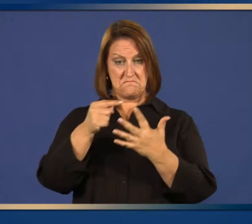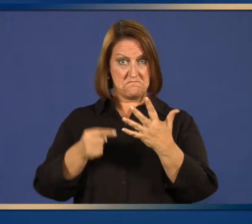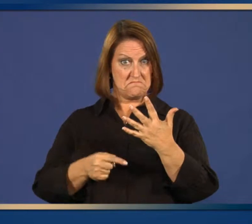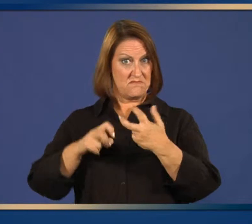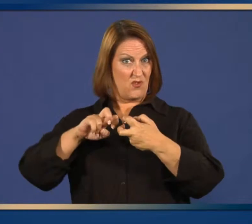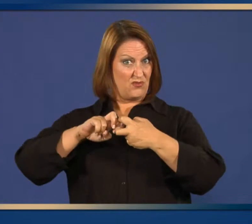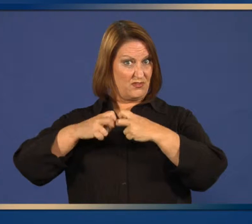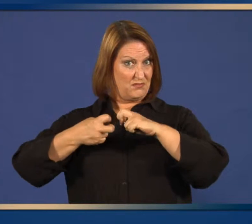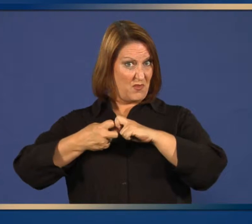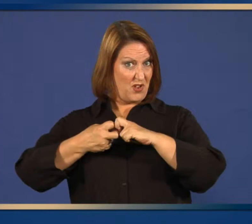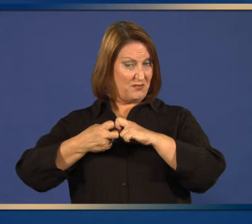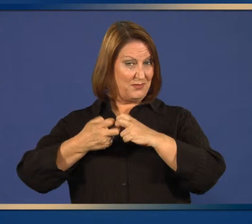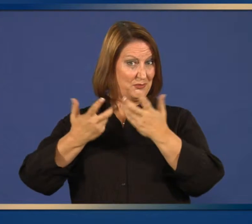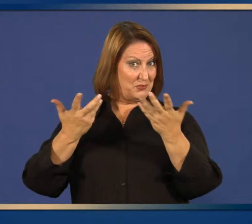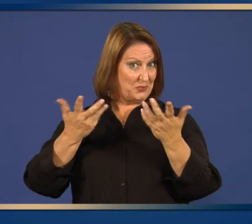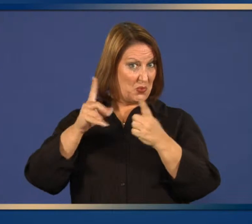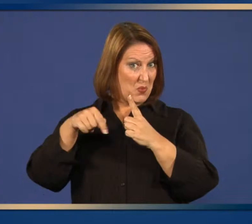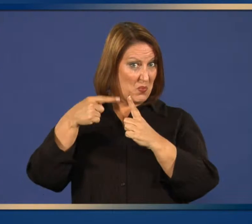aches.